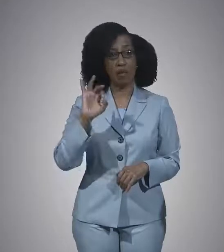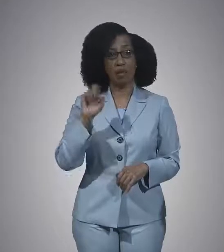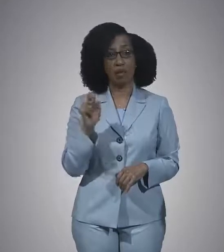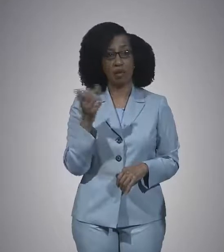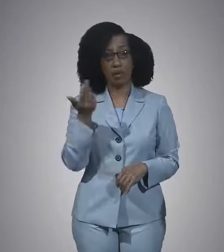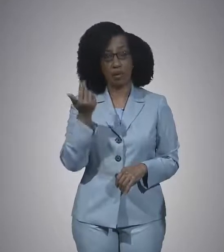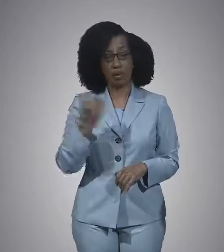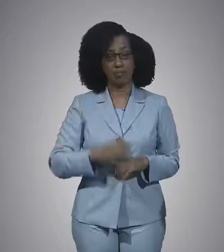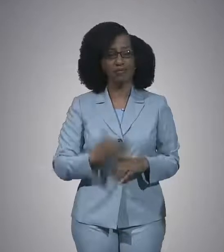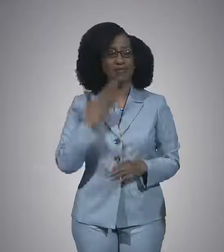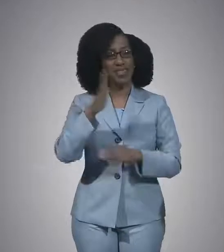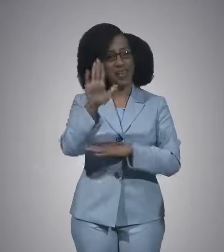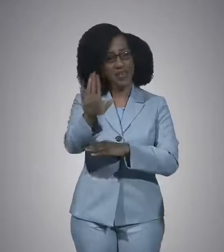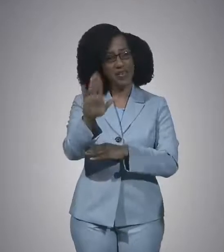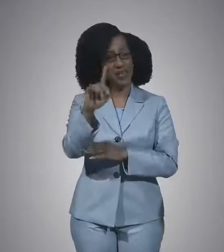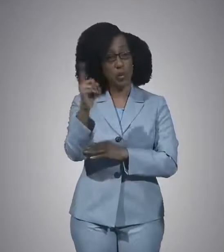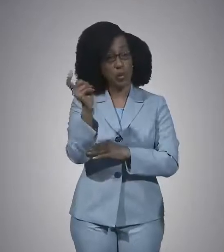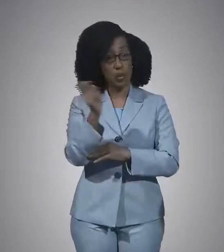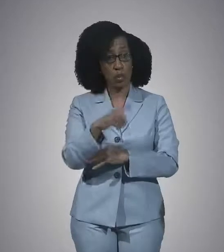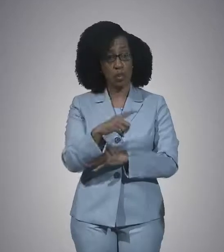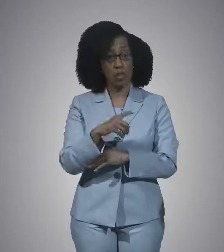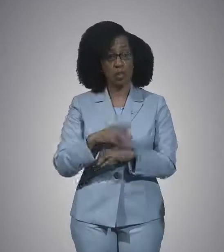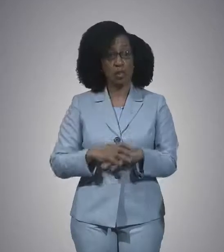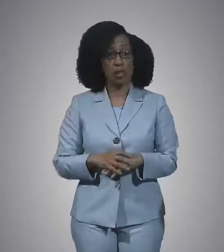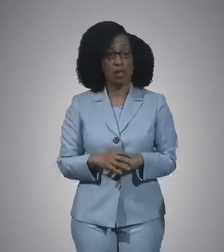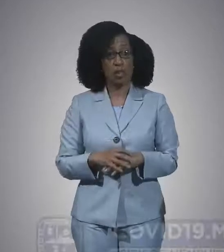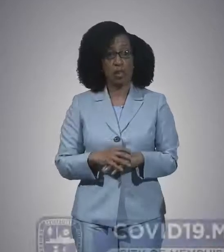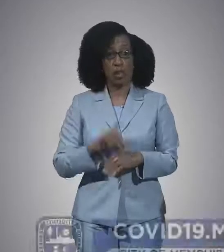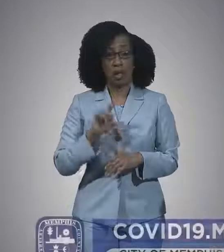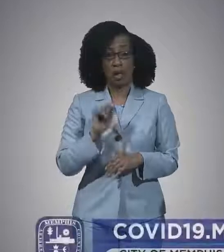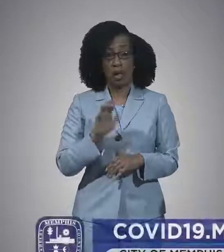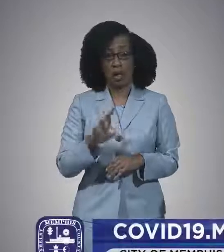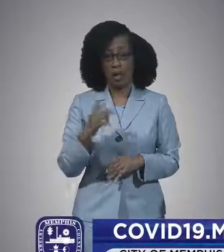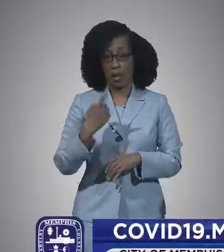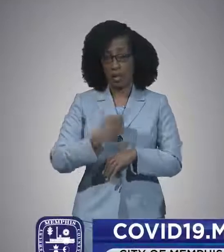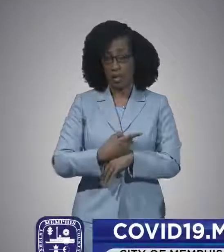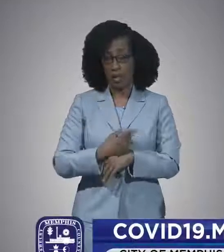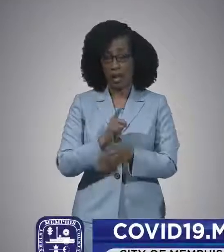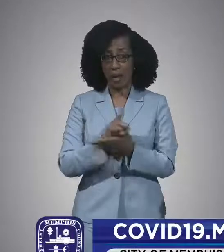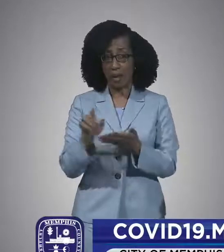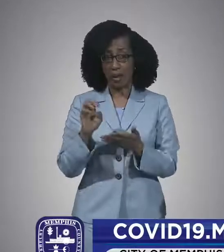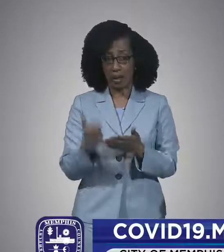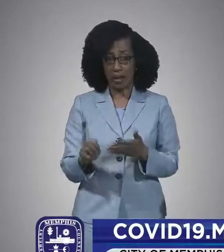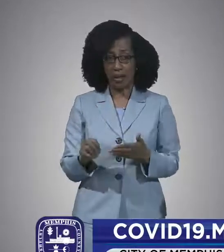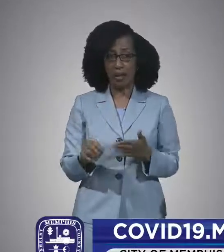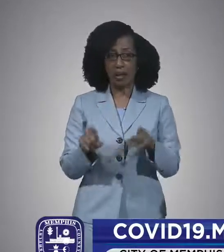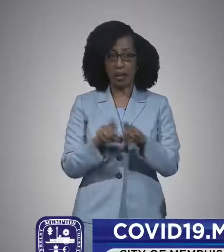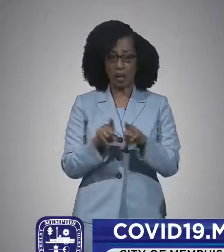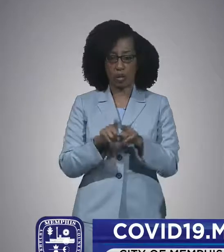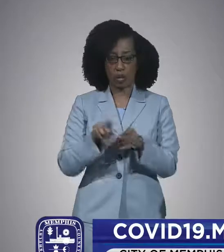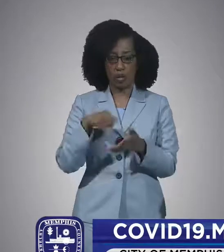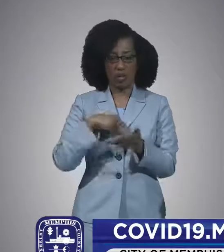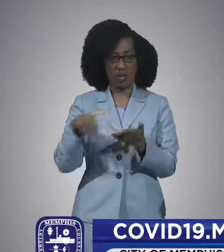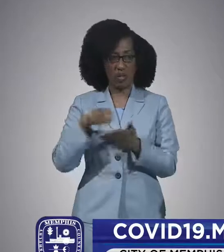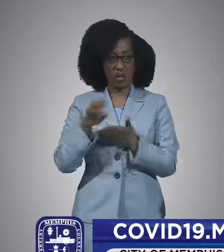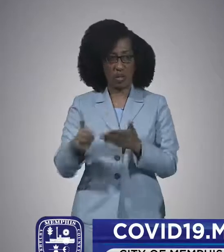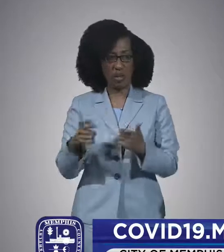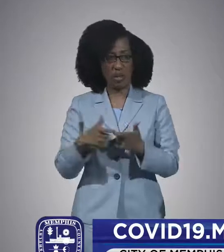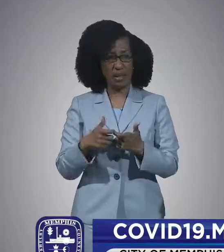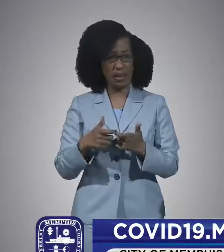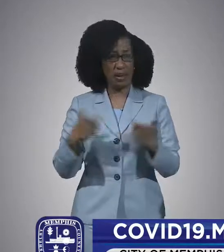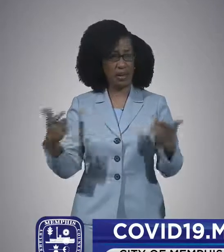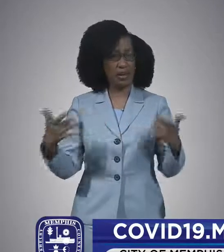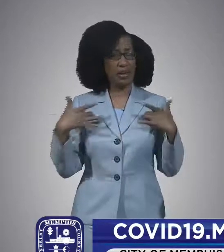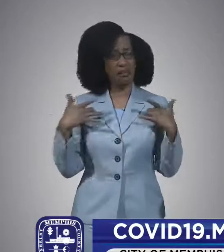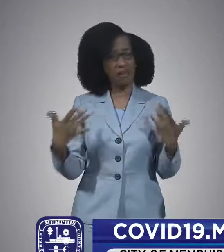Good afternoon. My question is, with Labor Day weekend wrapping up and then big events this weekend and in the near future, what